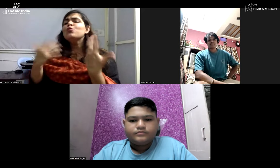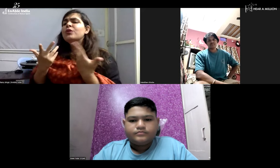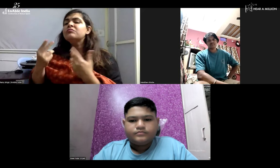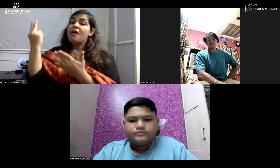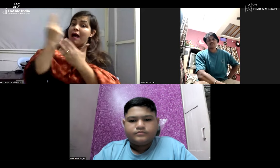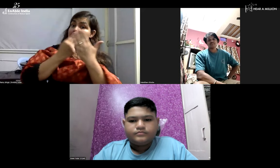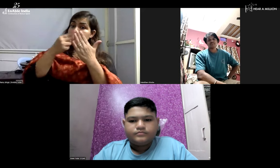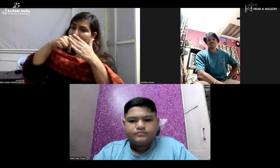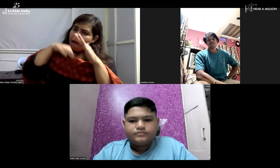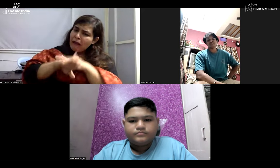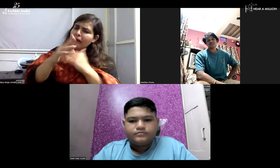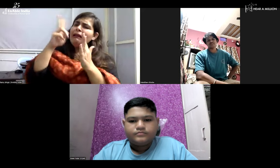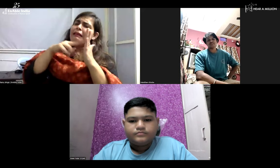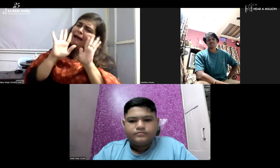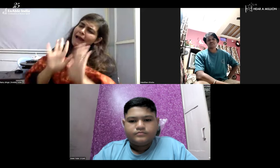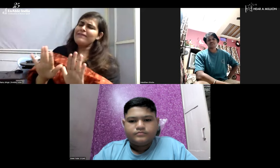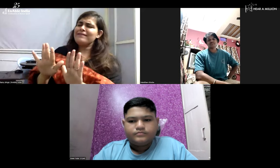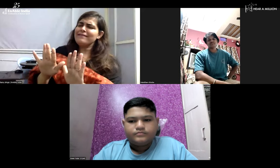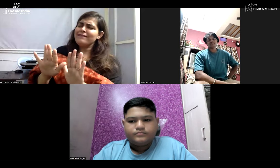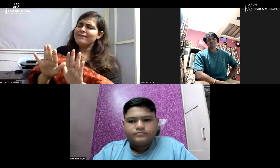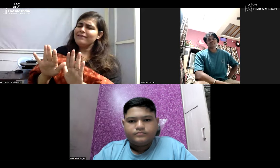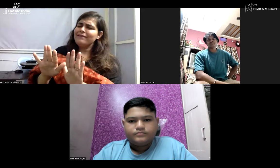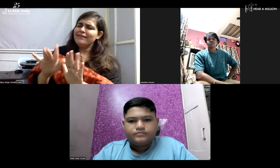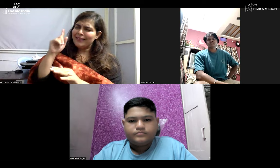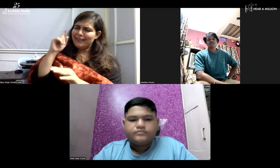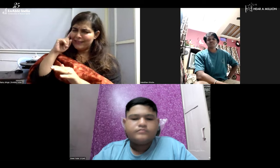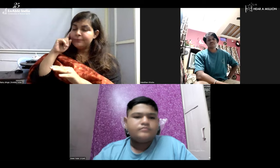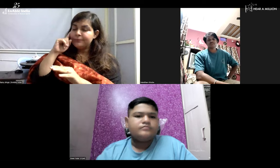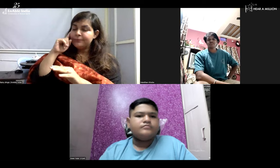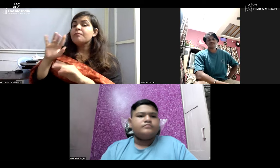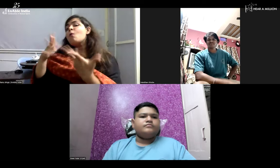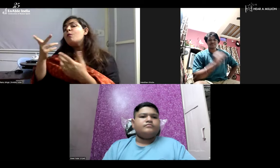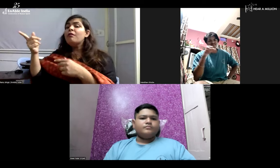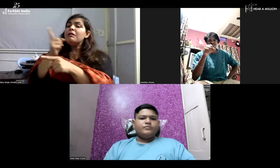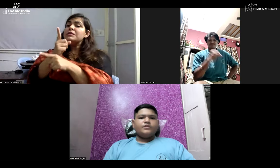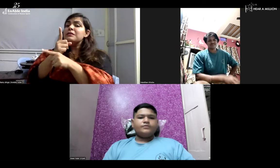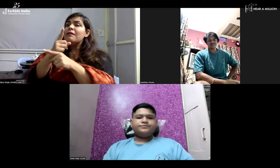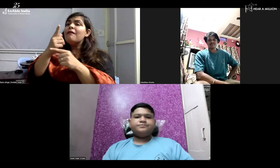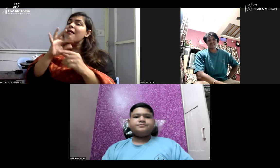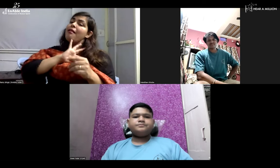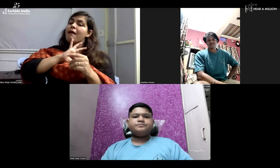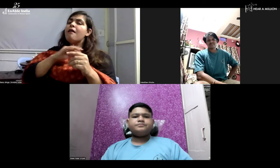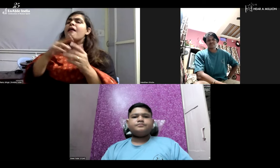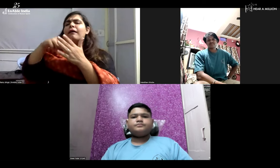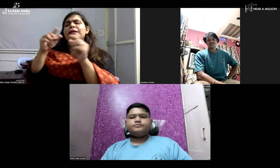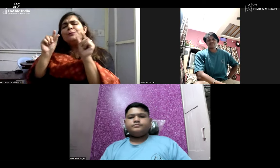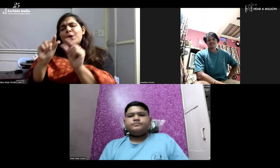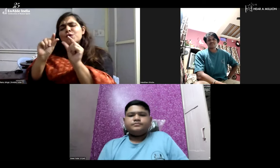would like to just go out. And I want to learn, I want to study, but I also want to have fun.